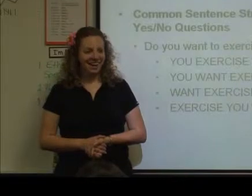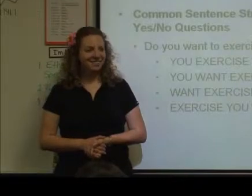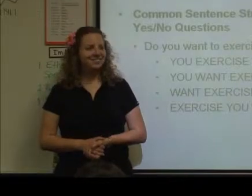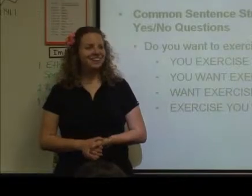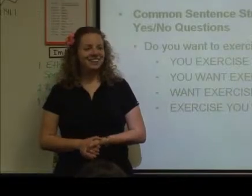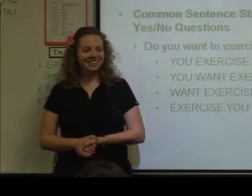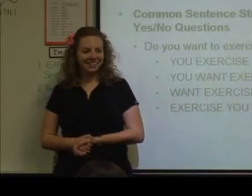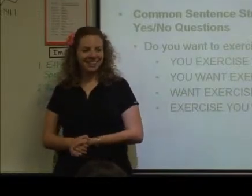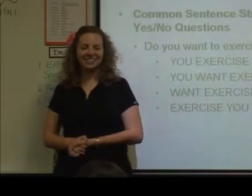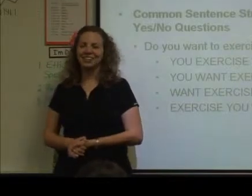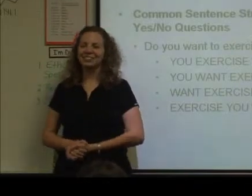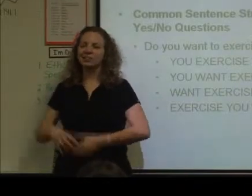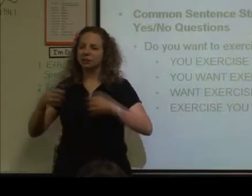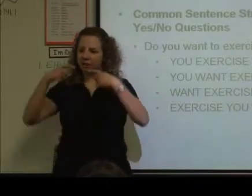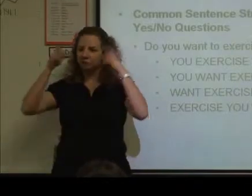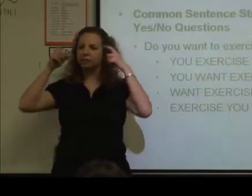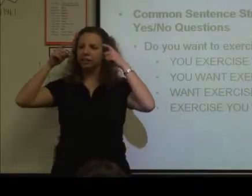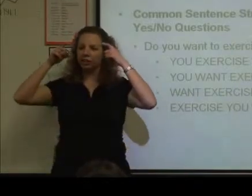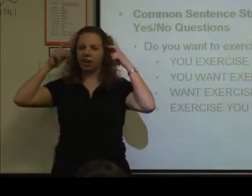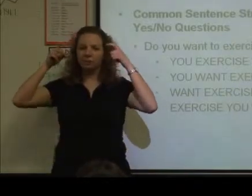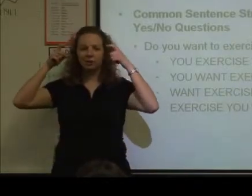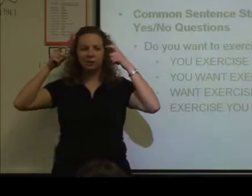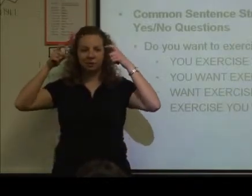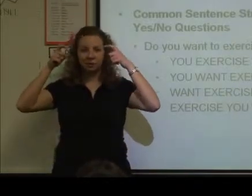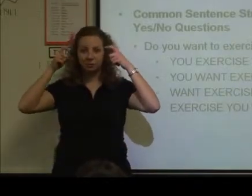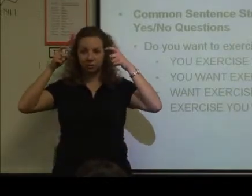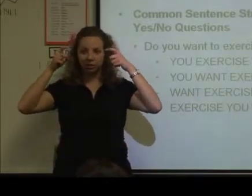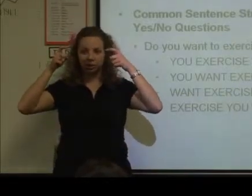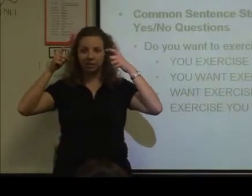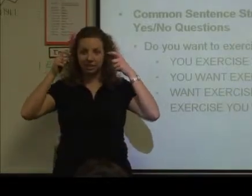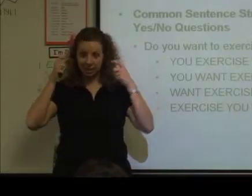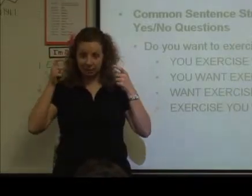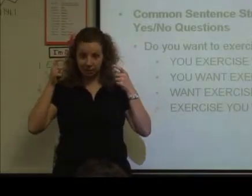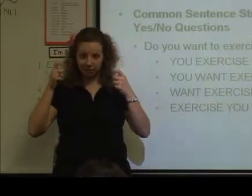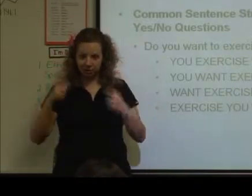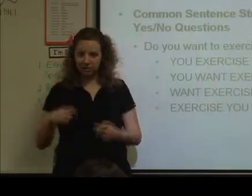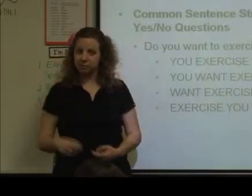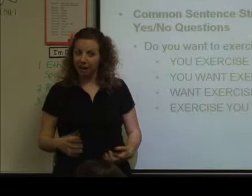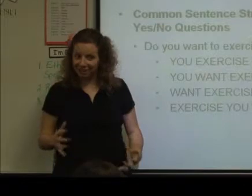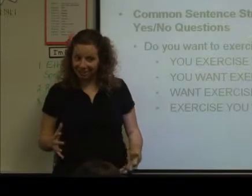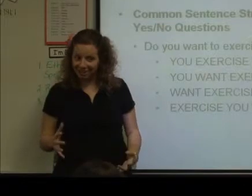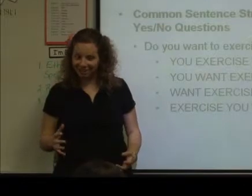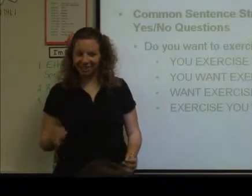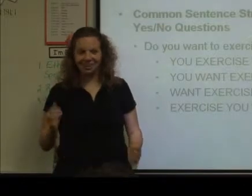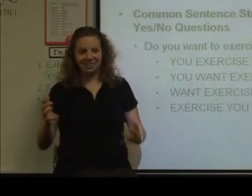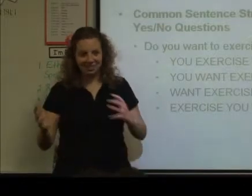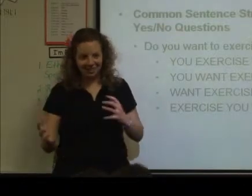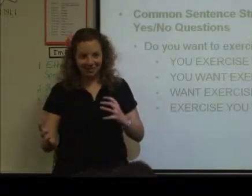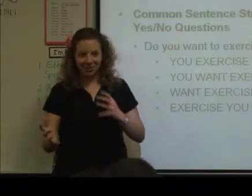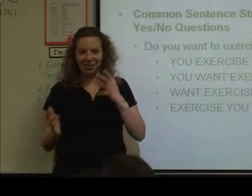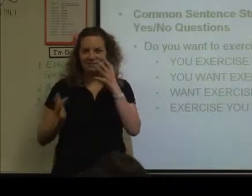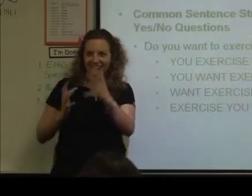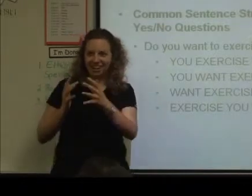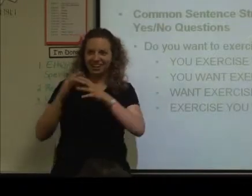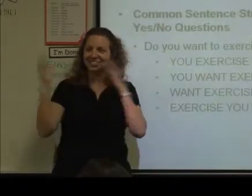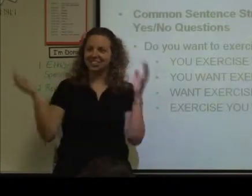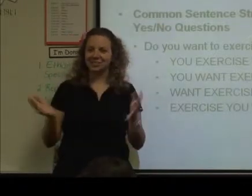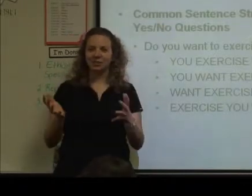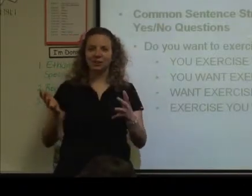Yeah, very good. You guys are good, like, with your eyebrows up. I know it's really hard, like, to keep up there and, like, to practice and, like, to lean forward, make eye contact, and do all those